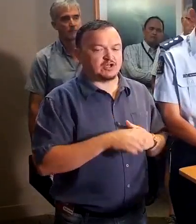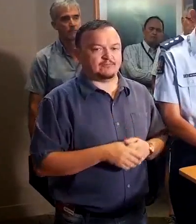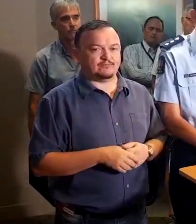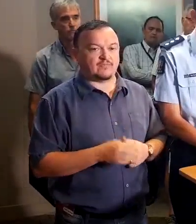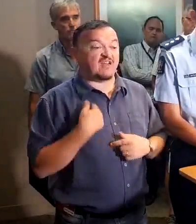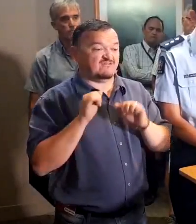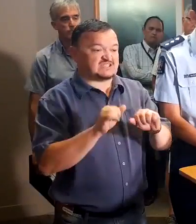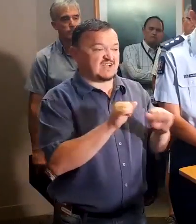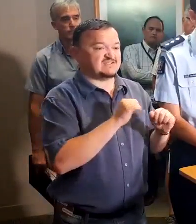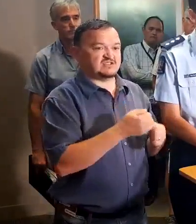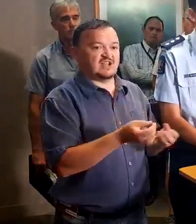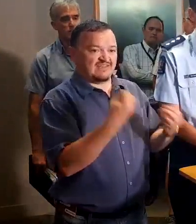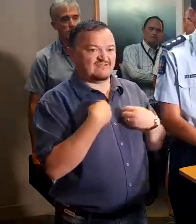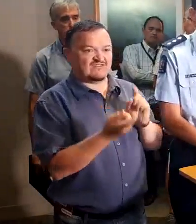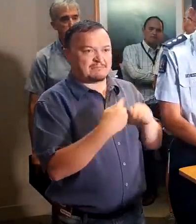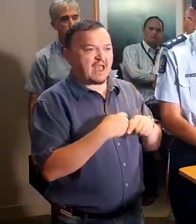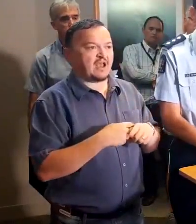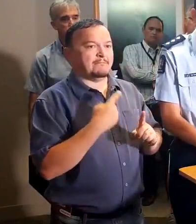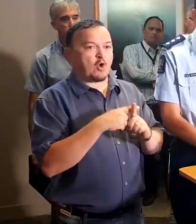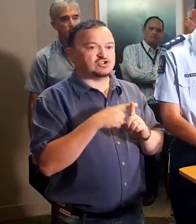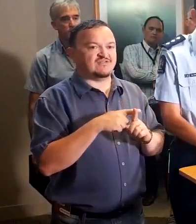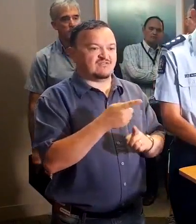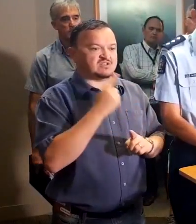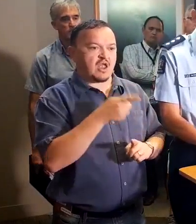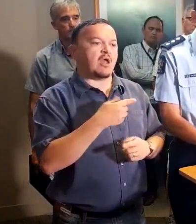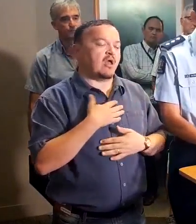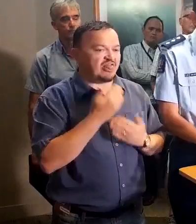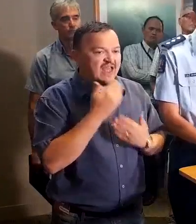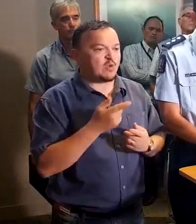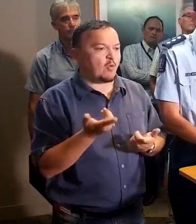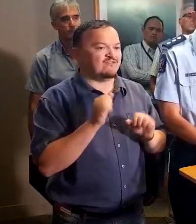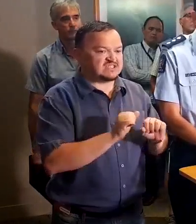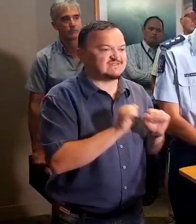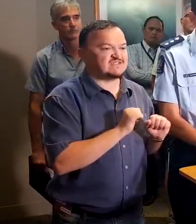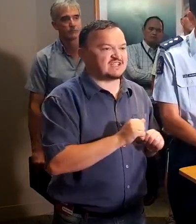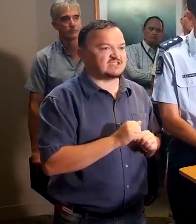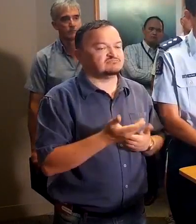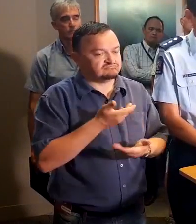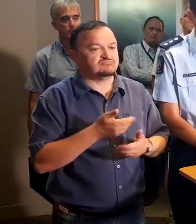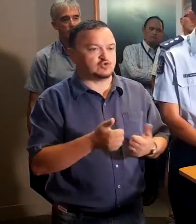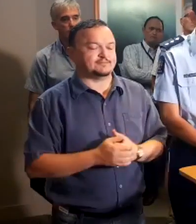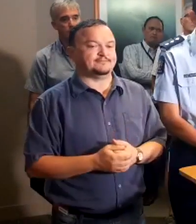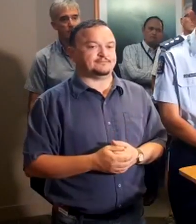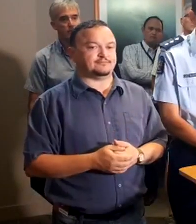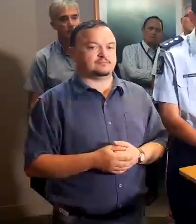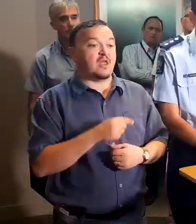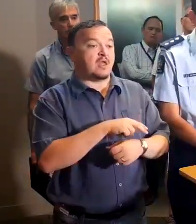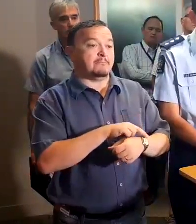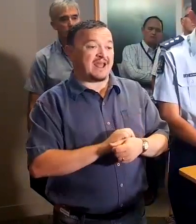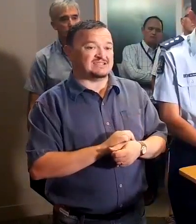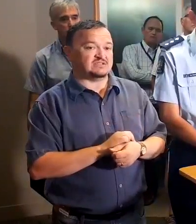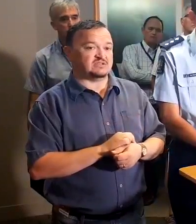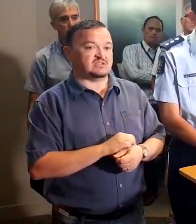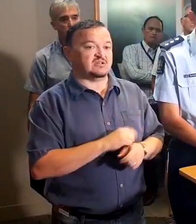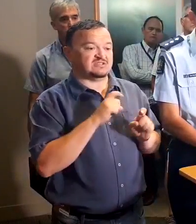was overwhelmingly positive, and the residents were very appreciative of the visits. The police presence in Wakefield